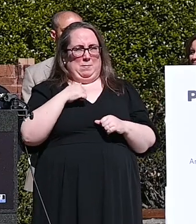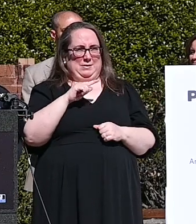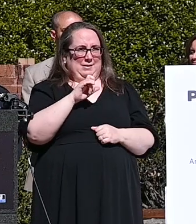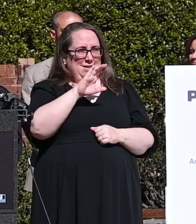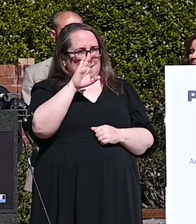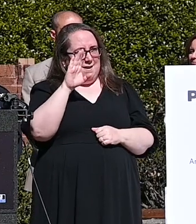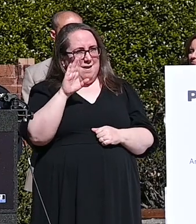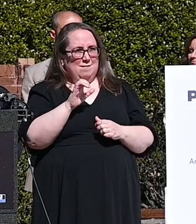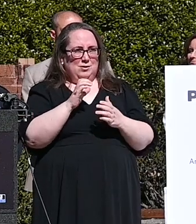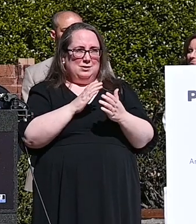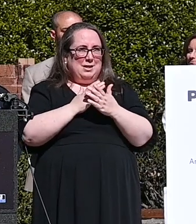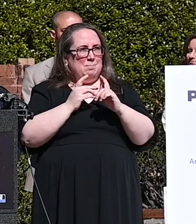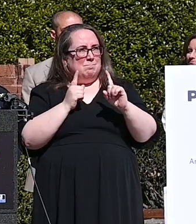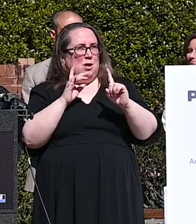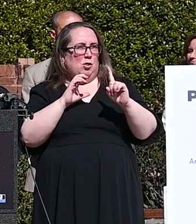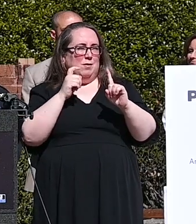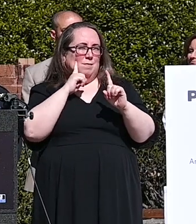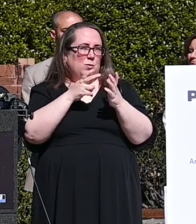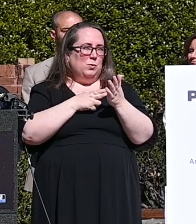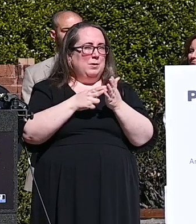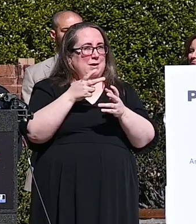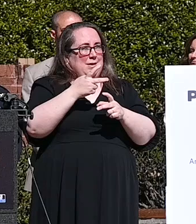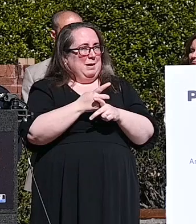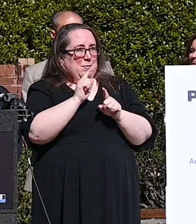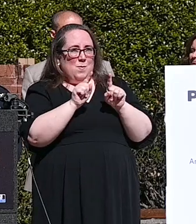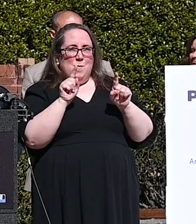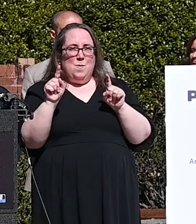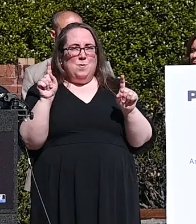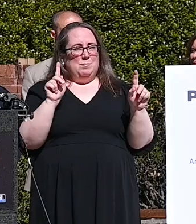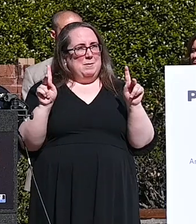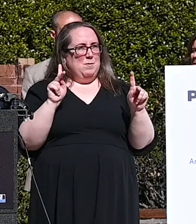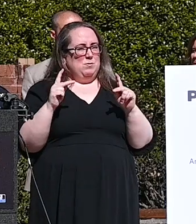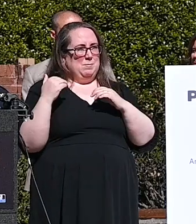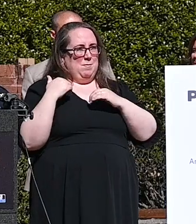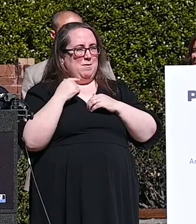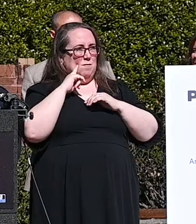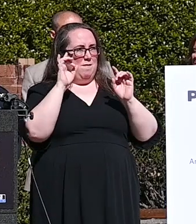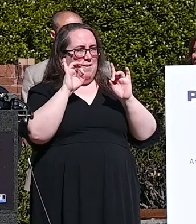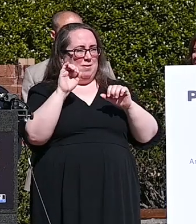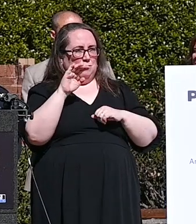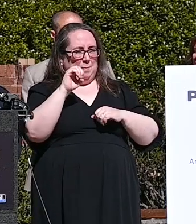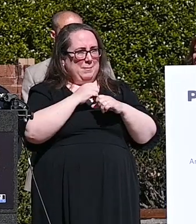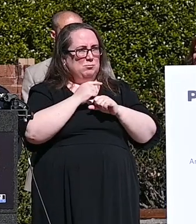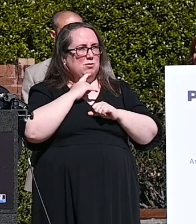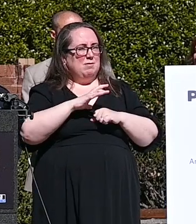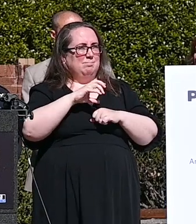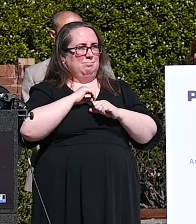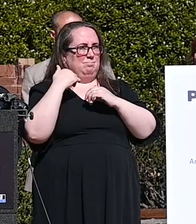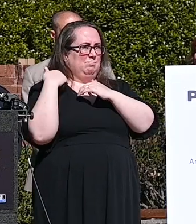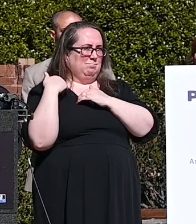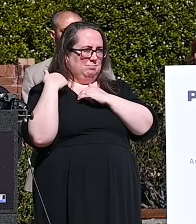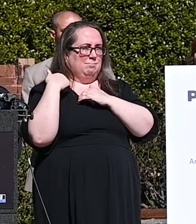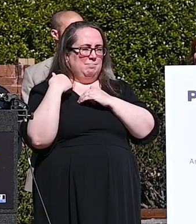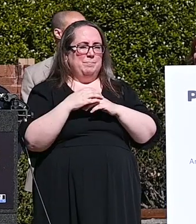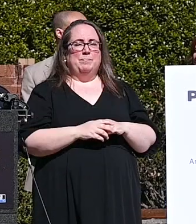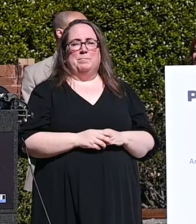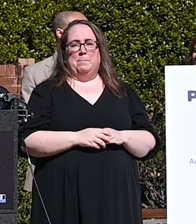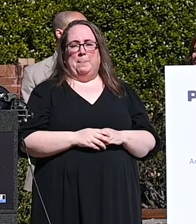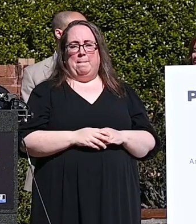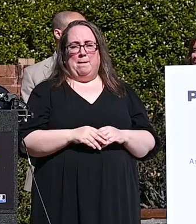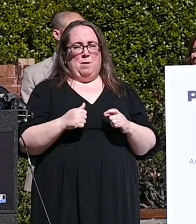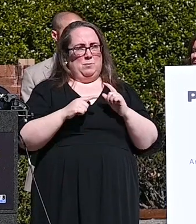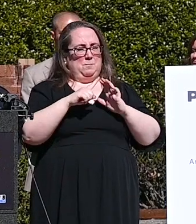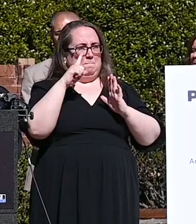never stop pursuing the truth and holding those responsible for violent crimes accountable. I want